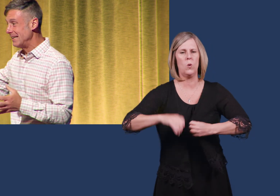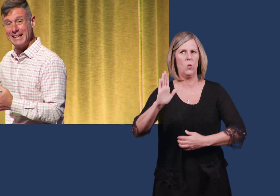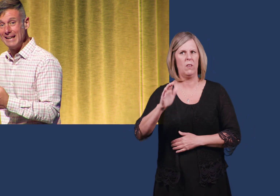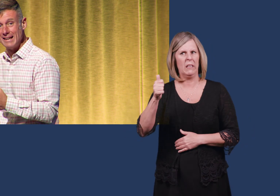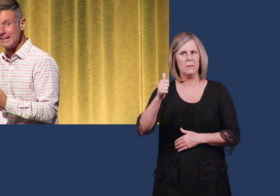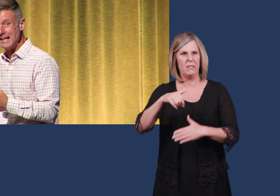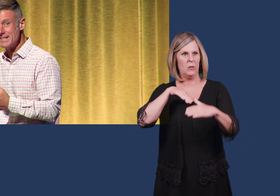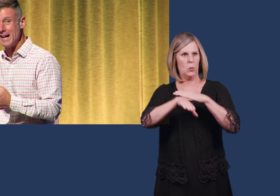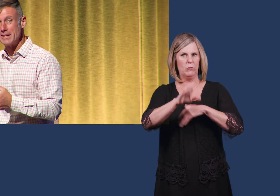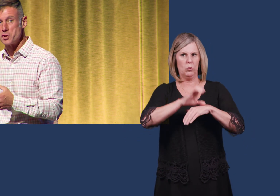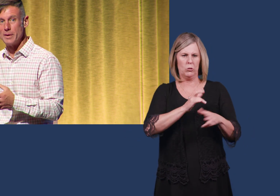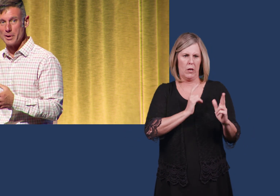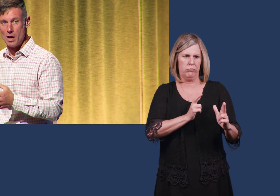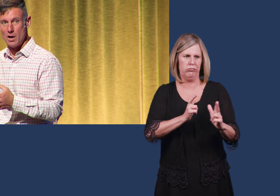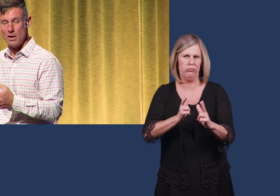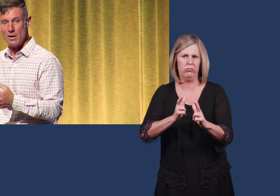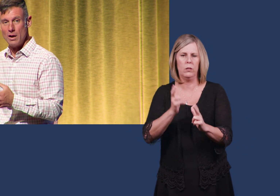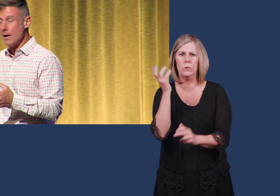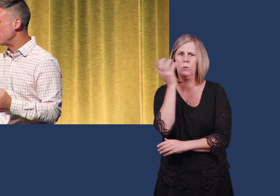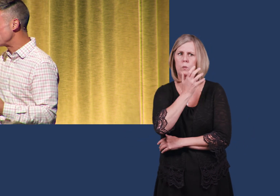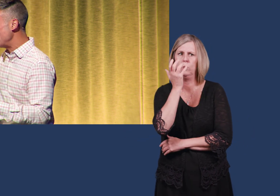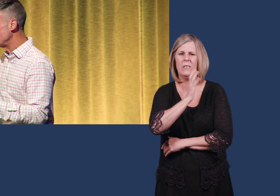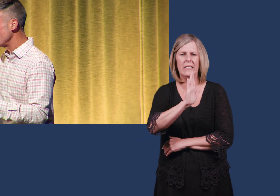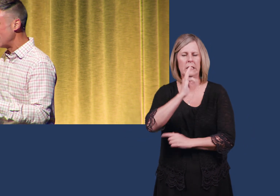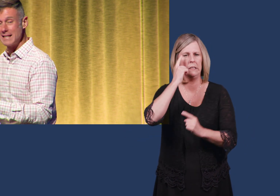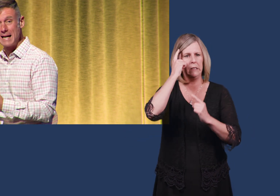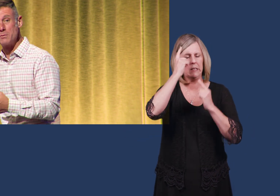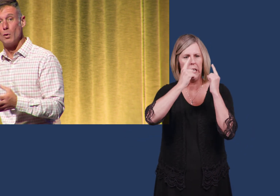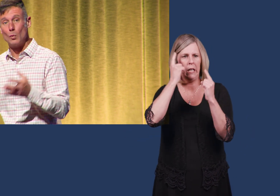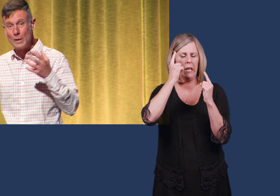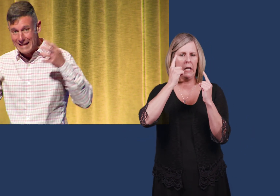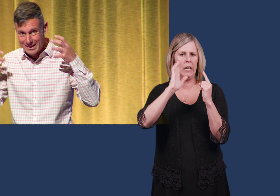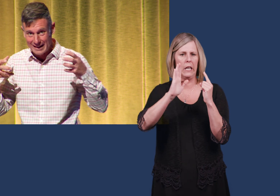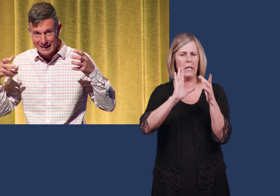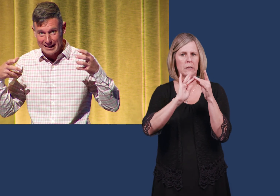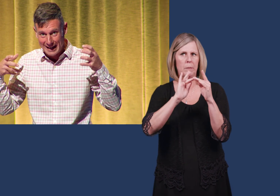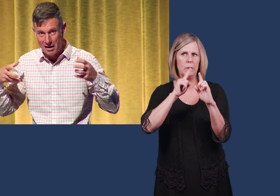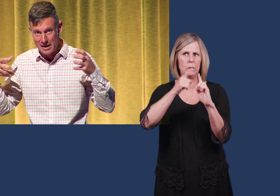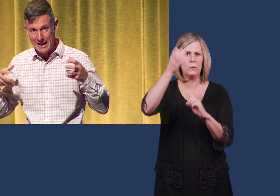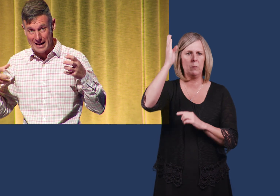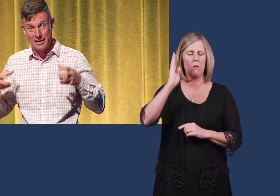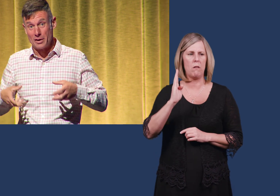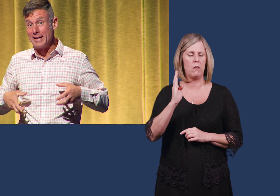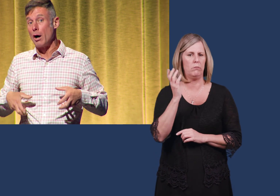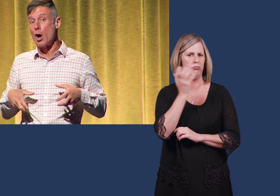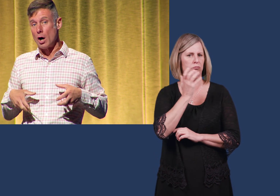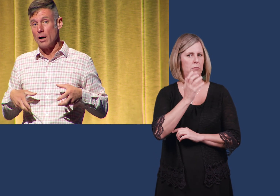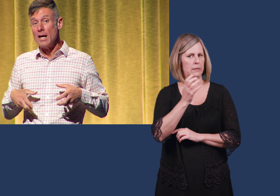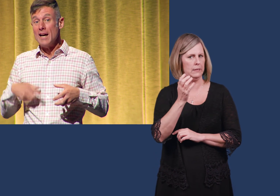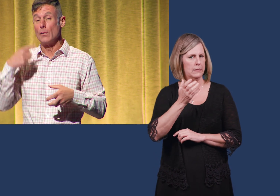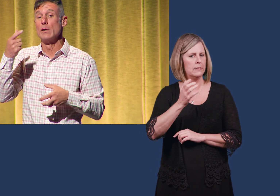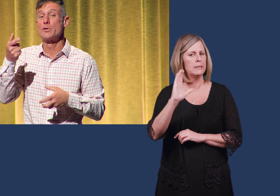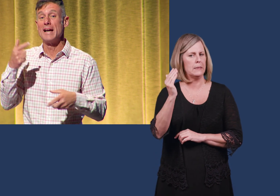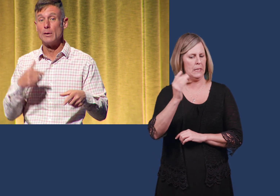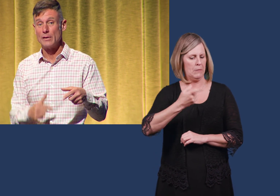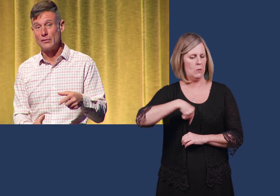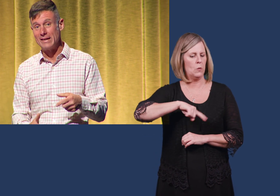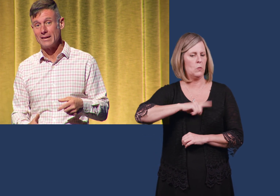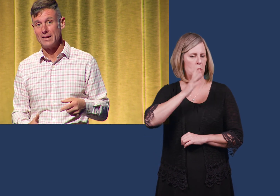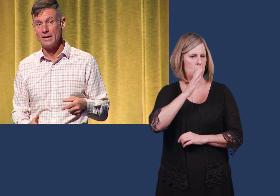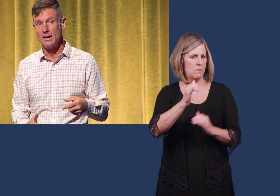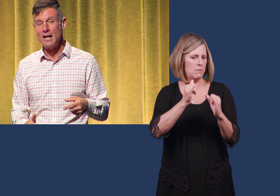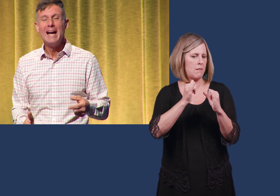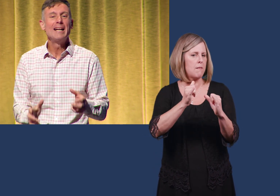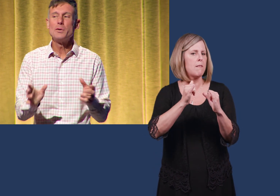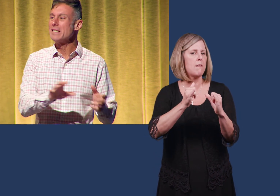that thinking, that's not extreme at all. Because that's a lot of times what we think in our head or in our heart. If we don't say it, we